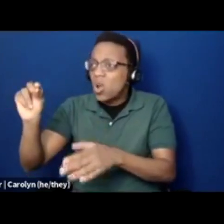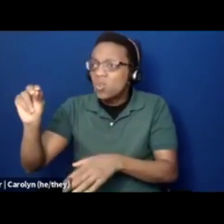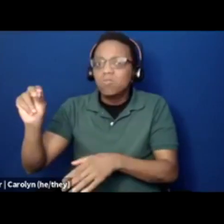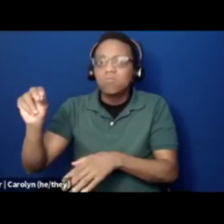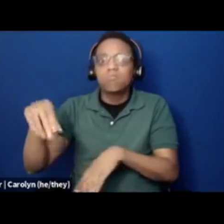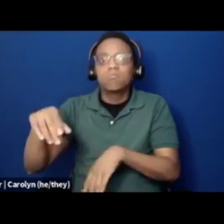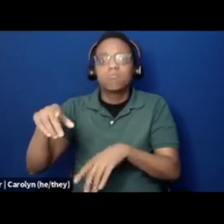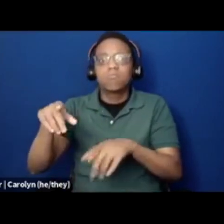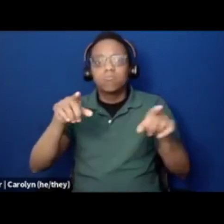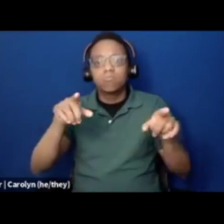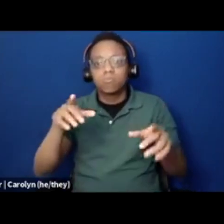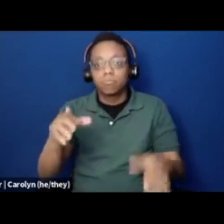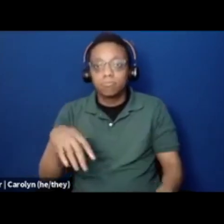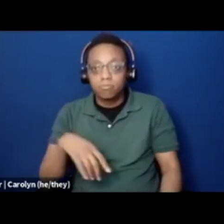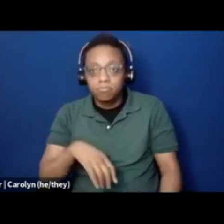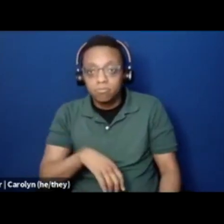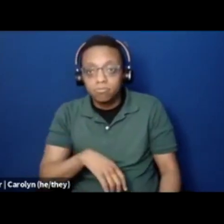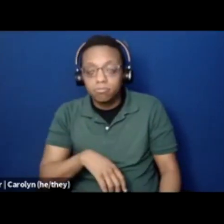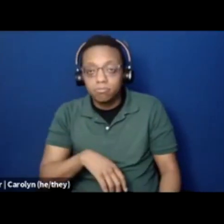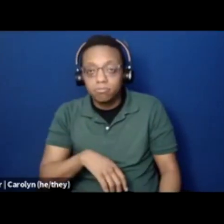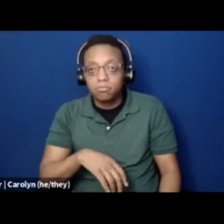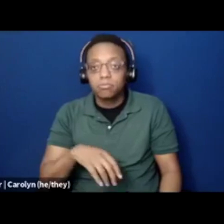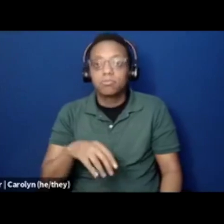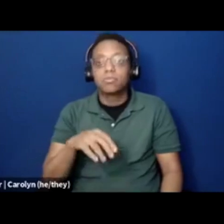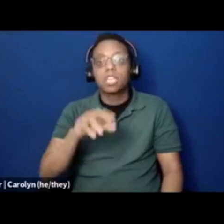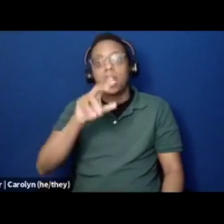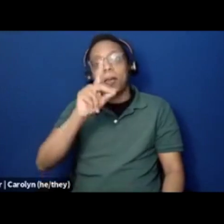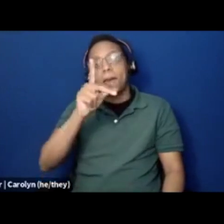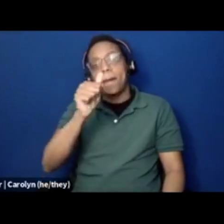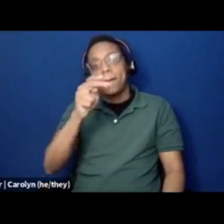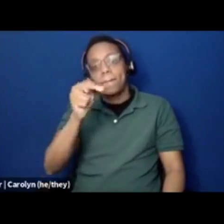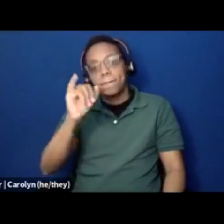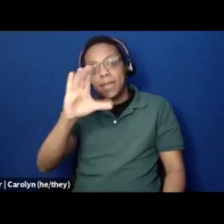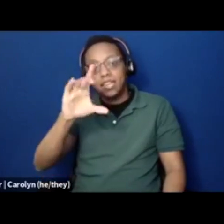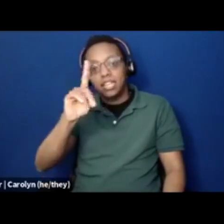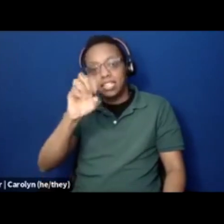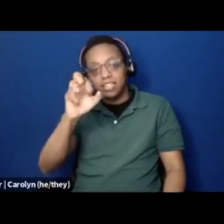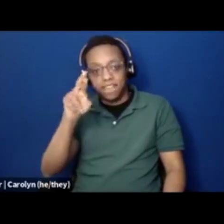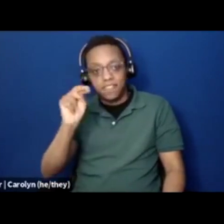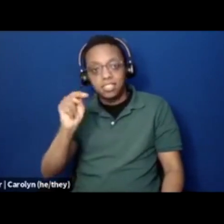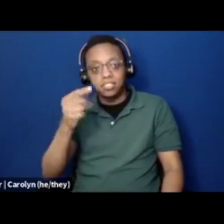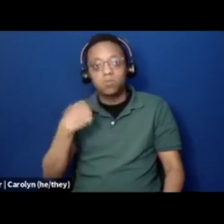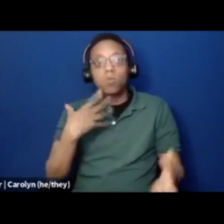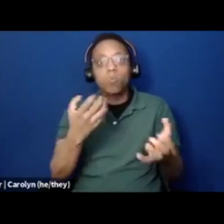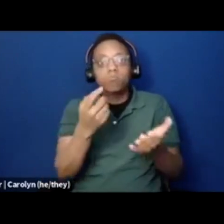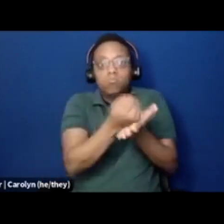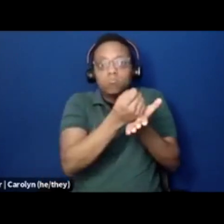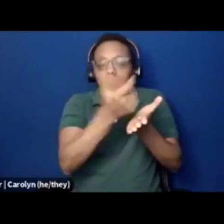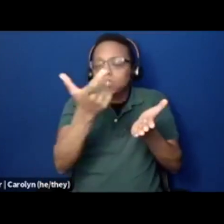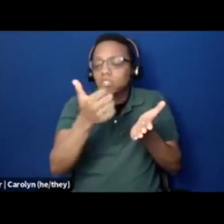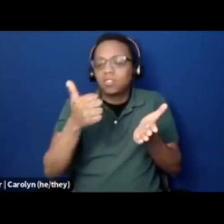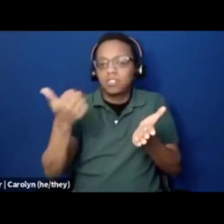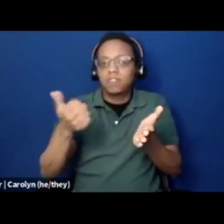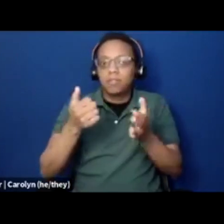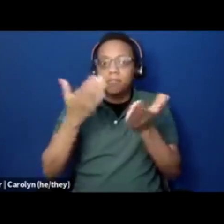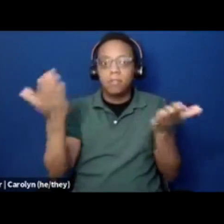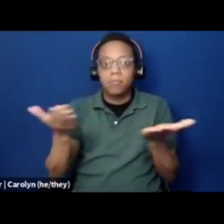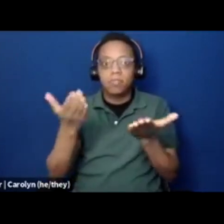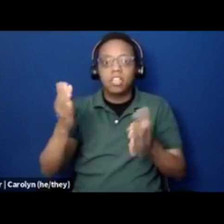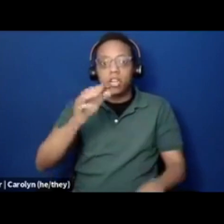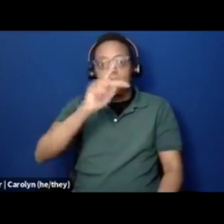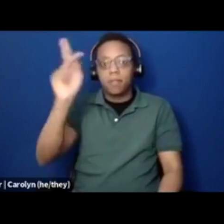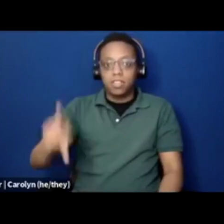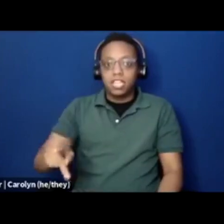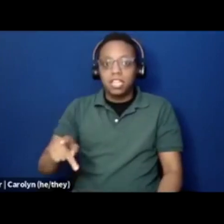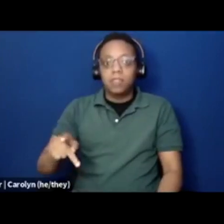these pushing the panic defense to be a thing of, that doesn't exist. So we have to be paying attention to these candidates that are actually investing